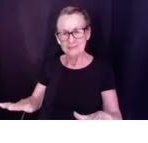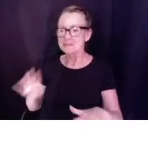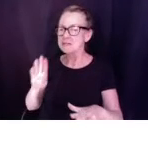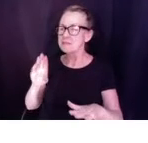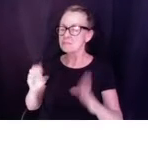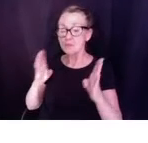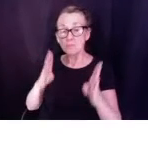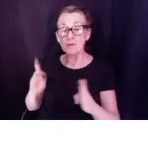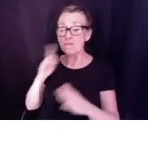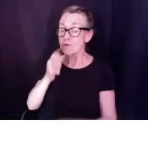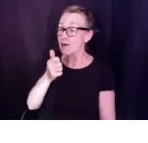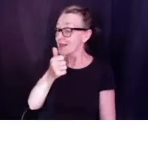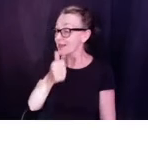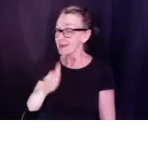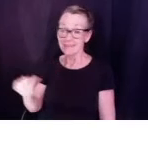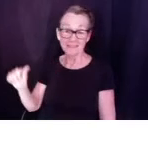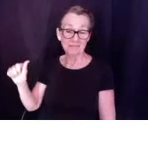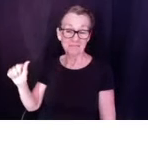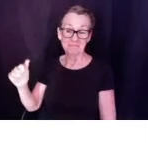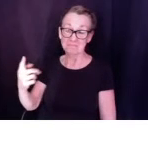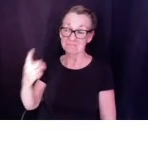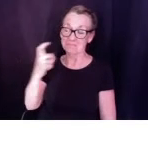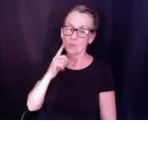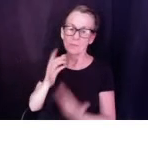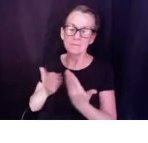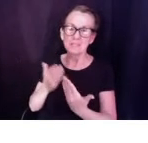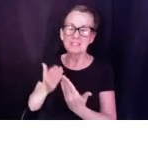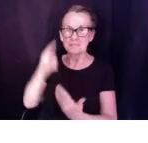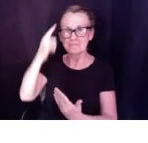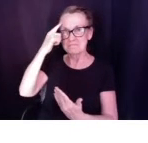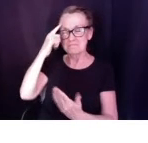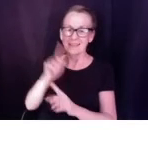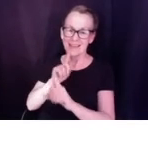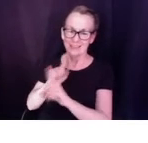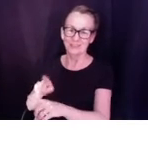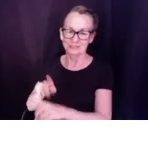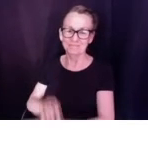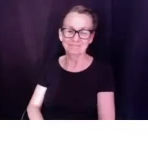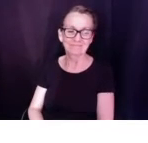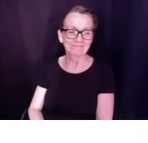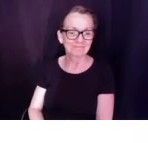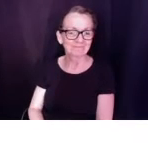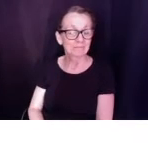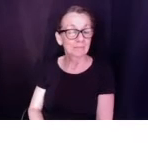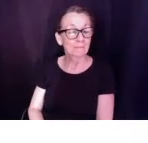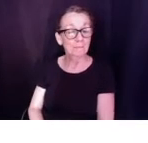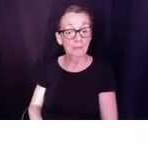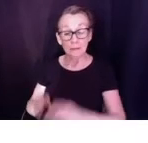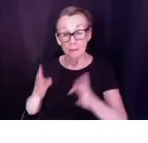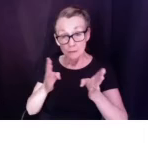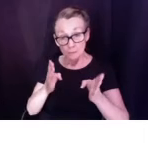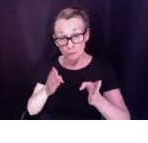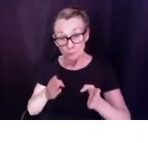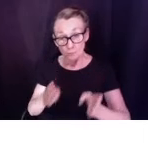for anything, it can be easier. In preparation, you want to use a